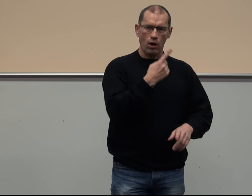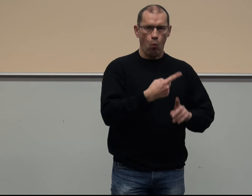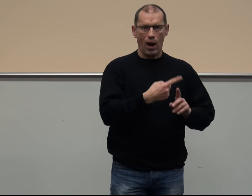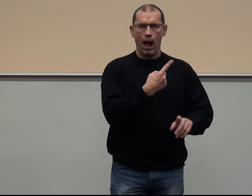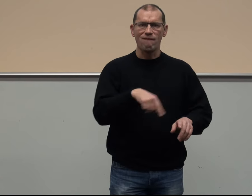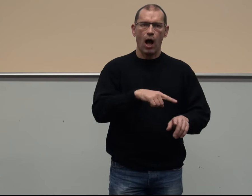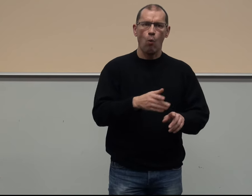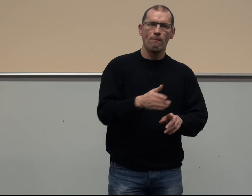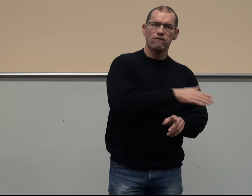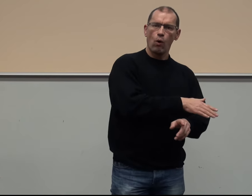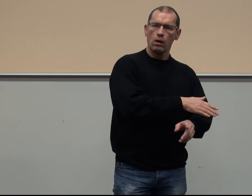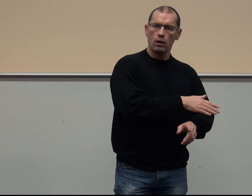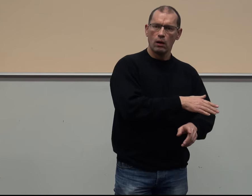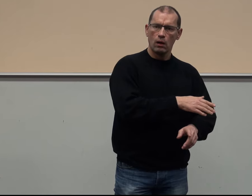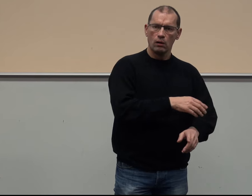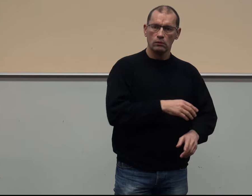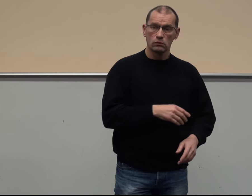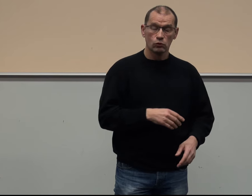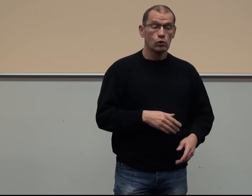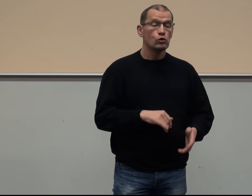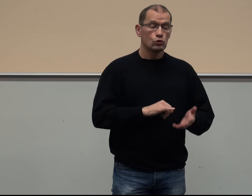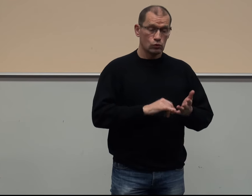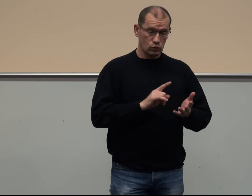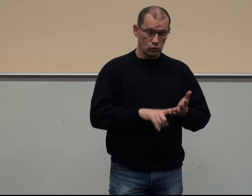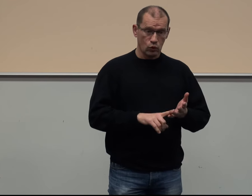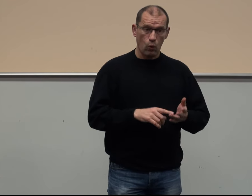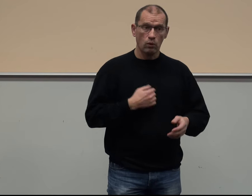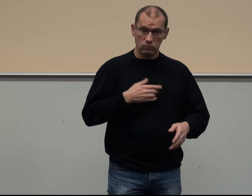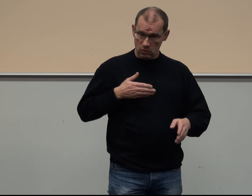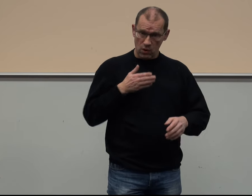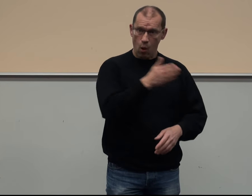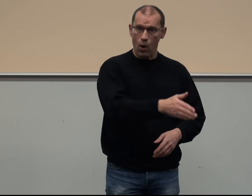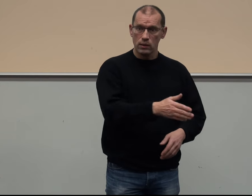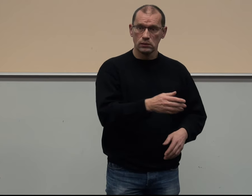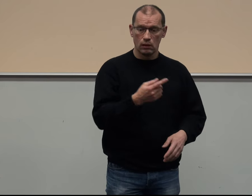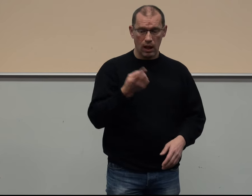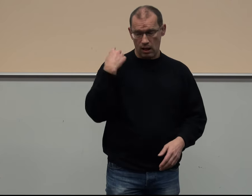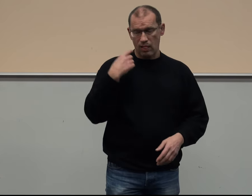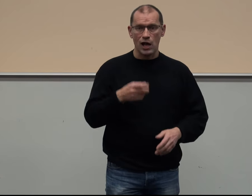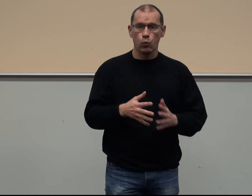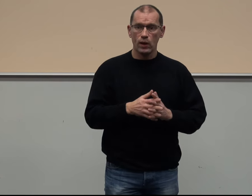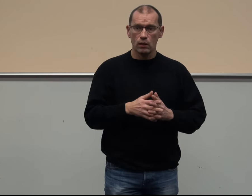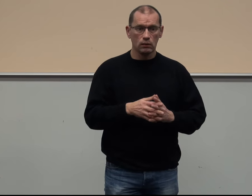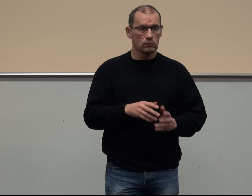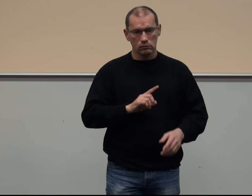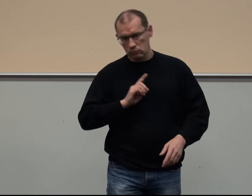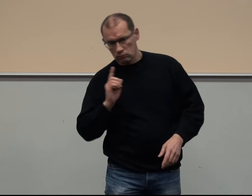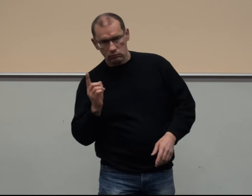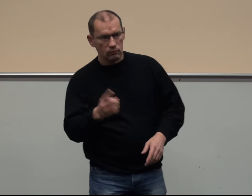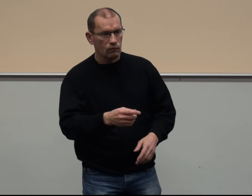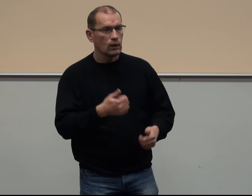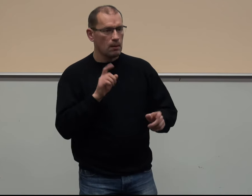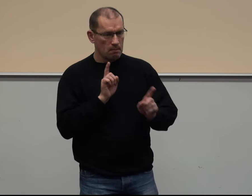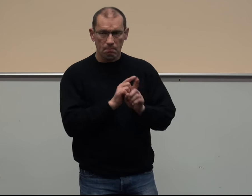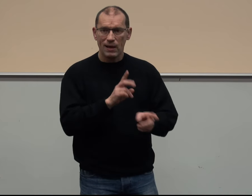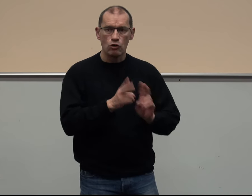You know, there'll be an interpreter there, you know, 1.5 hours before doing the touch tour, so there's no reason you couldn't make that accessible. So last